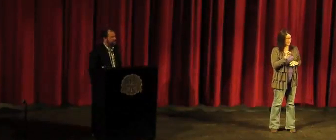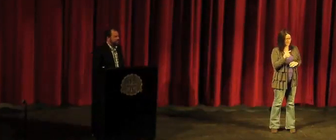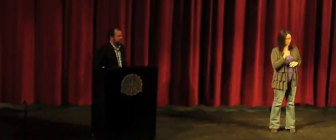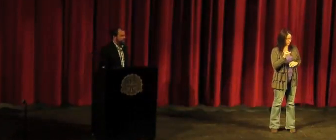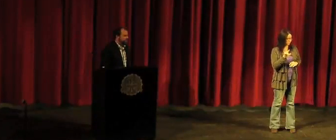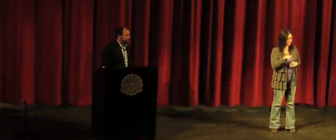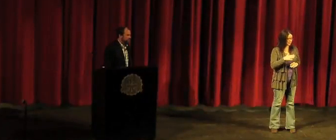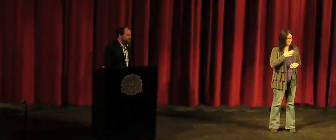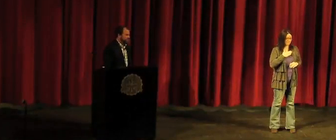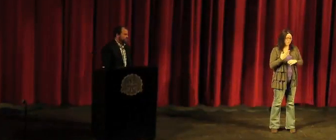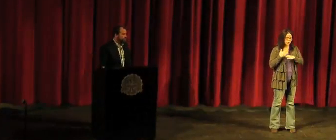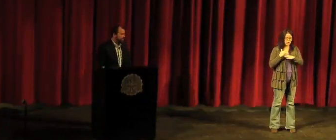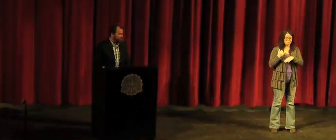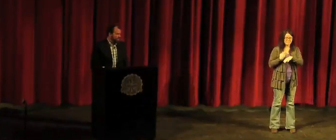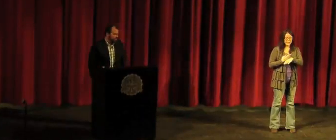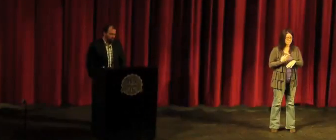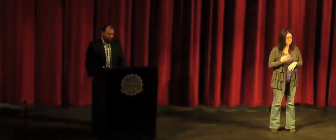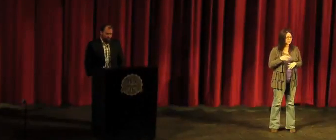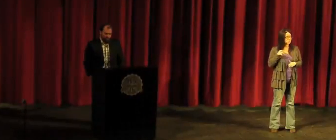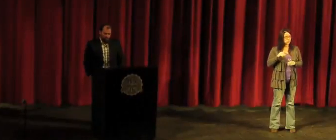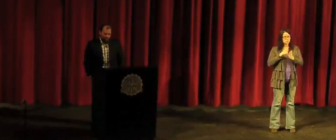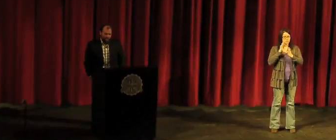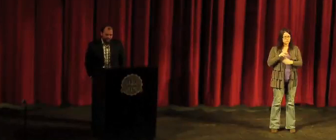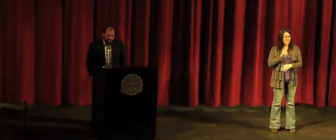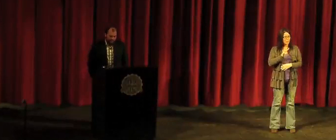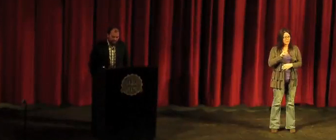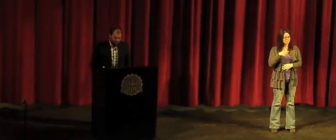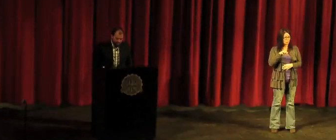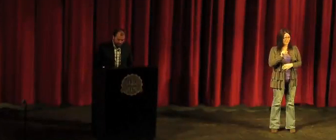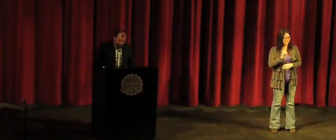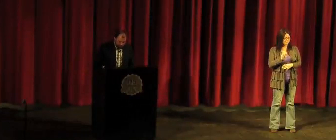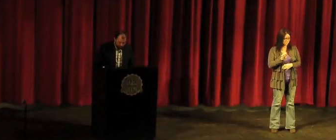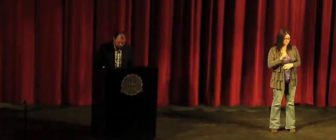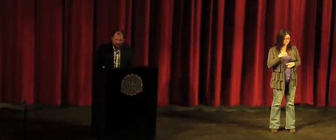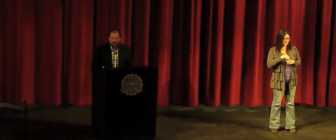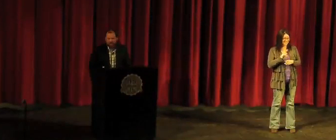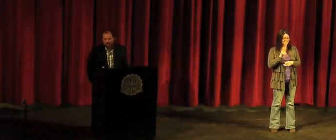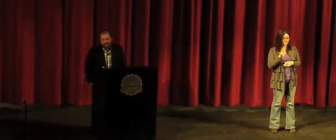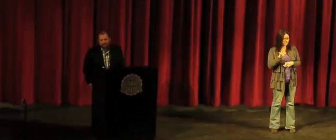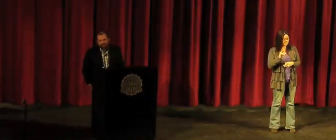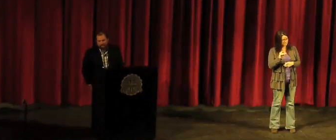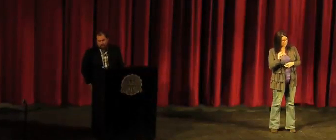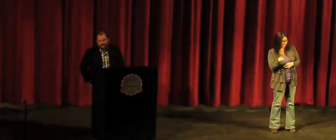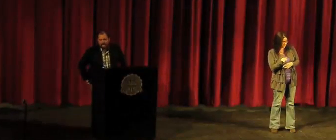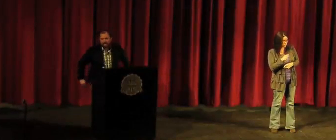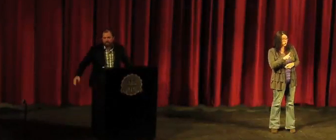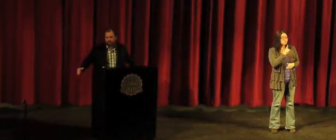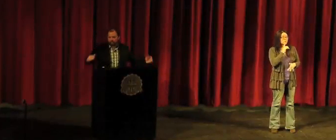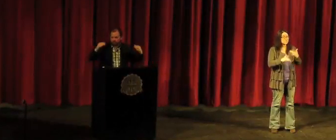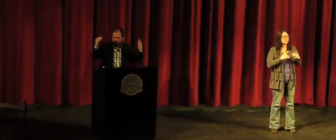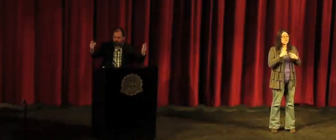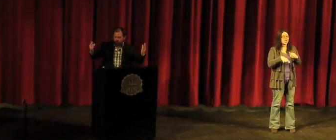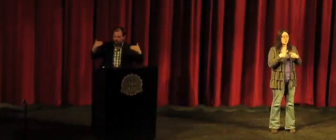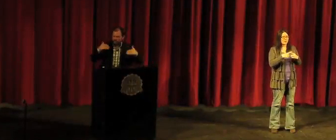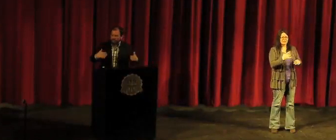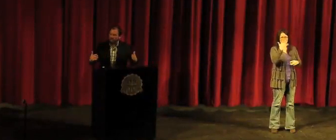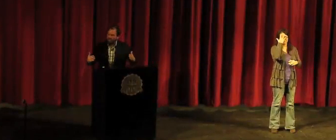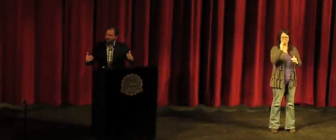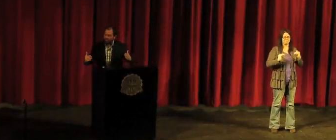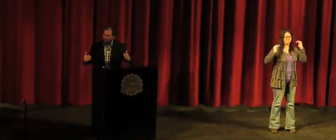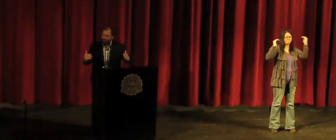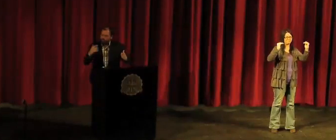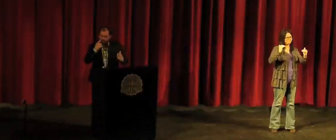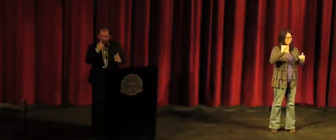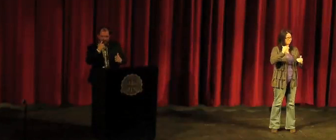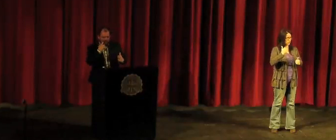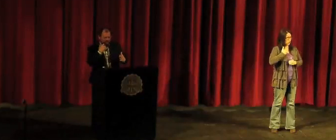Task. McChrystal was a student at West Point in the 70s and was very excited when a high-level colonel was coming to